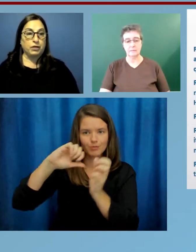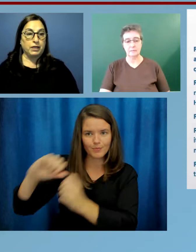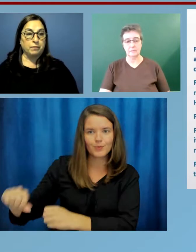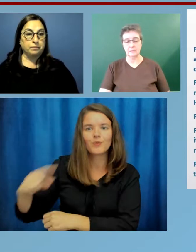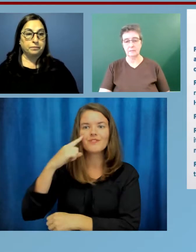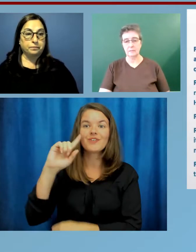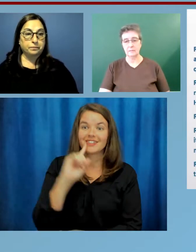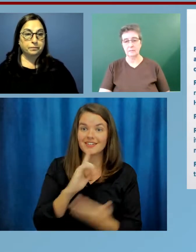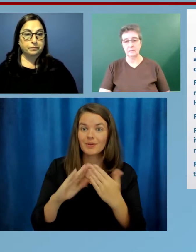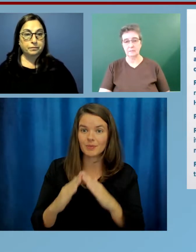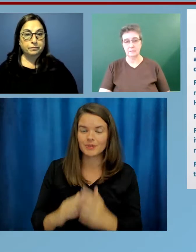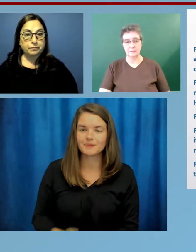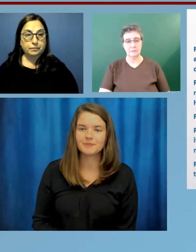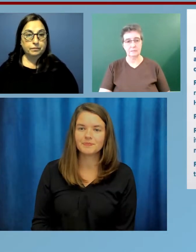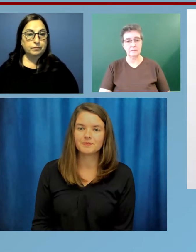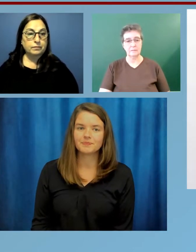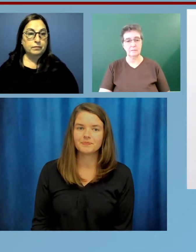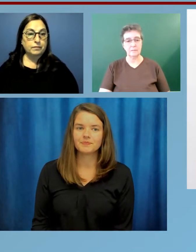deaf community.